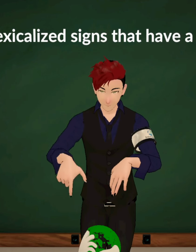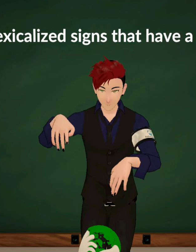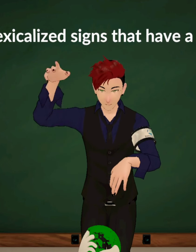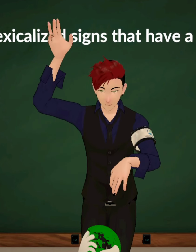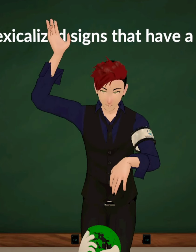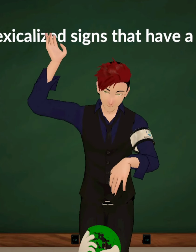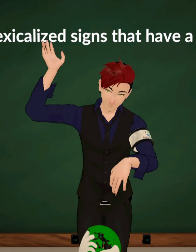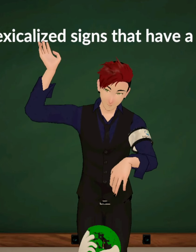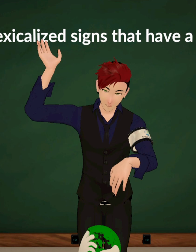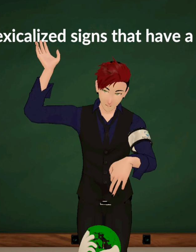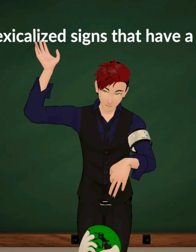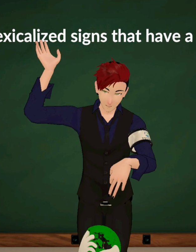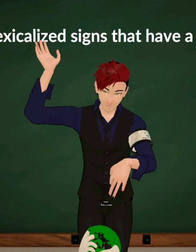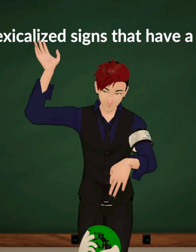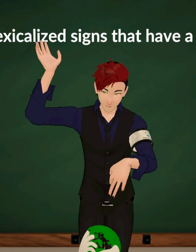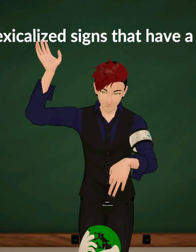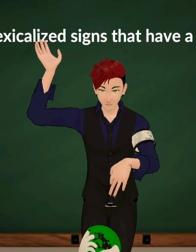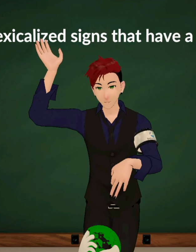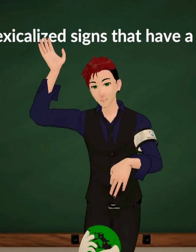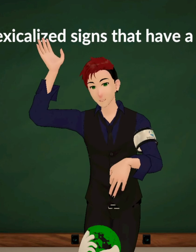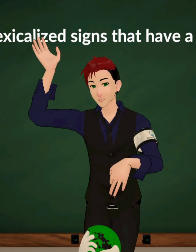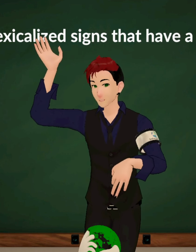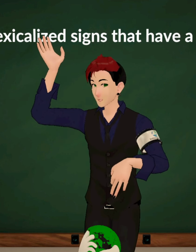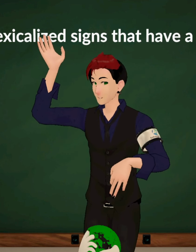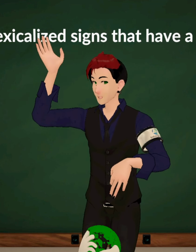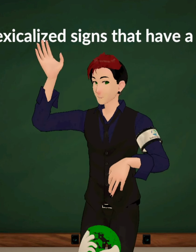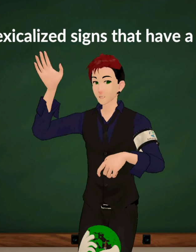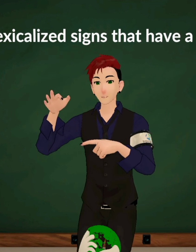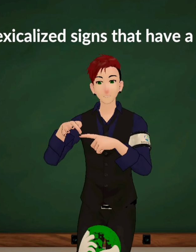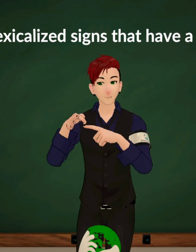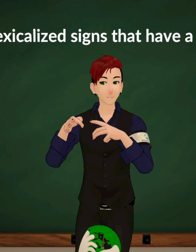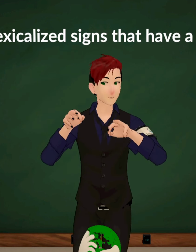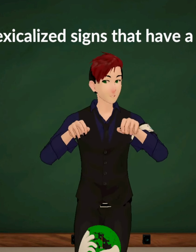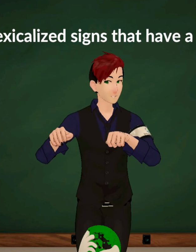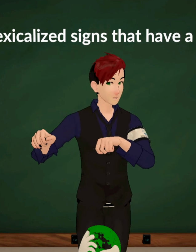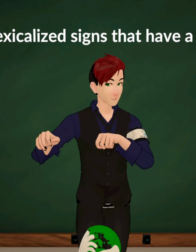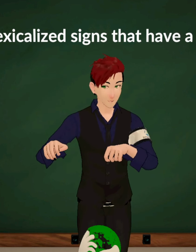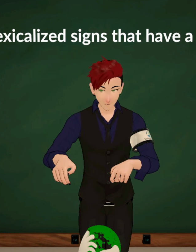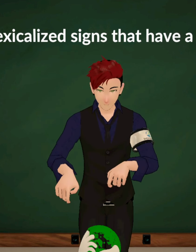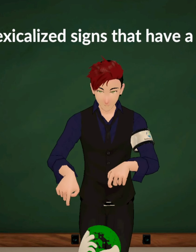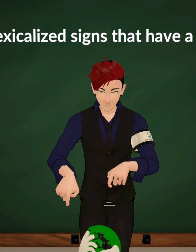Which again, I have a category for it. There are some lexicalized signs that have a special motion with them.